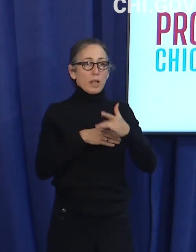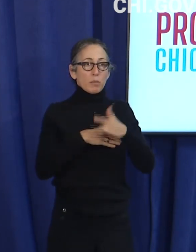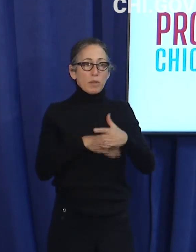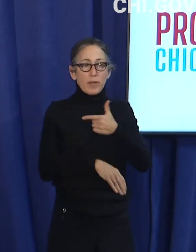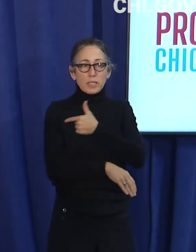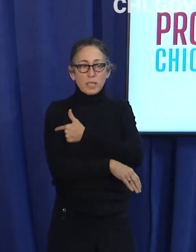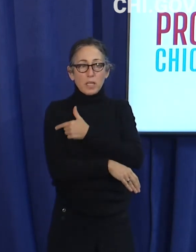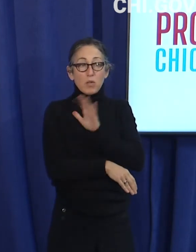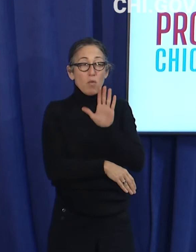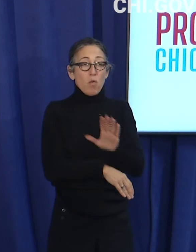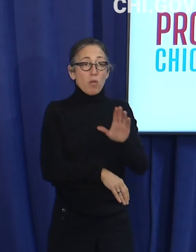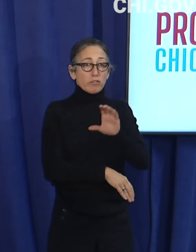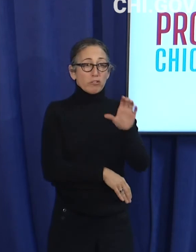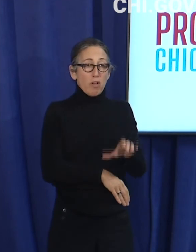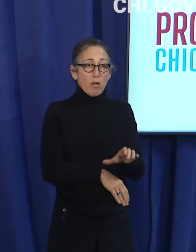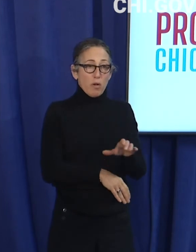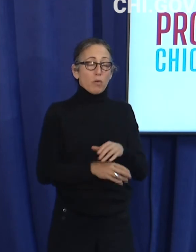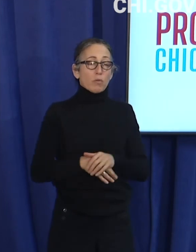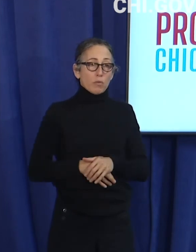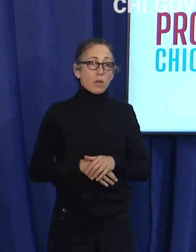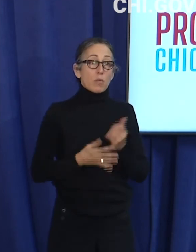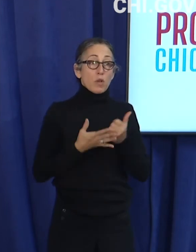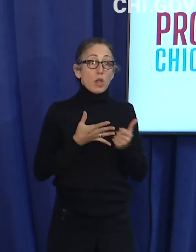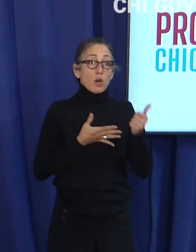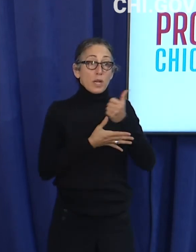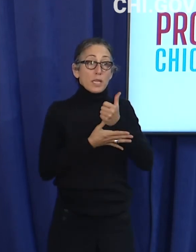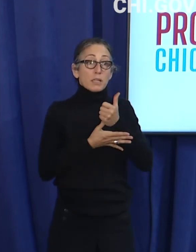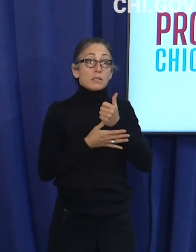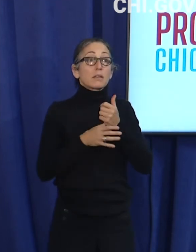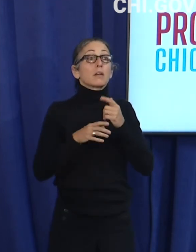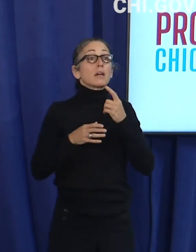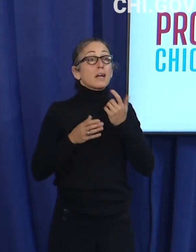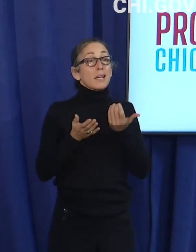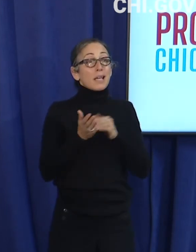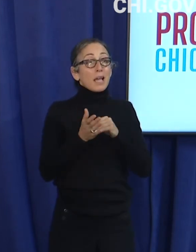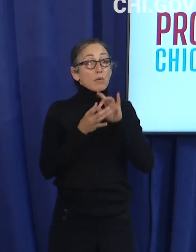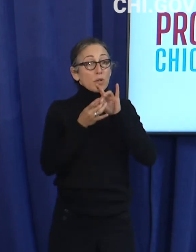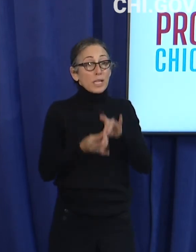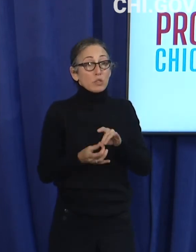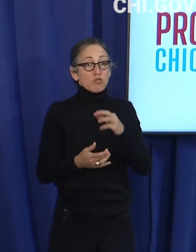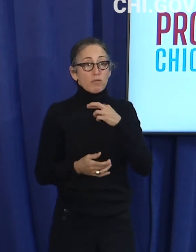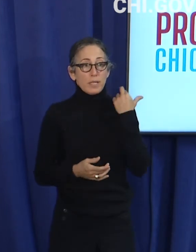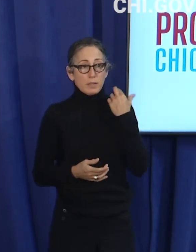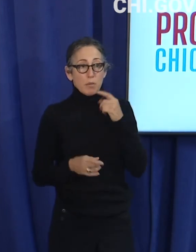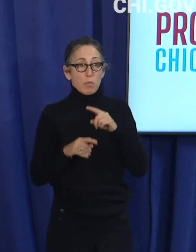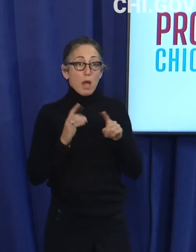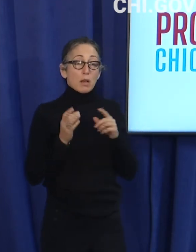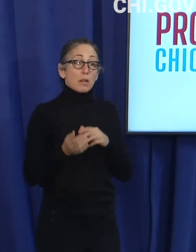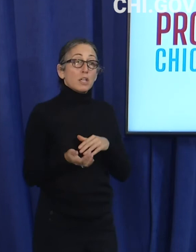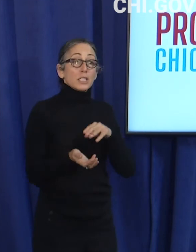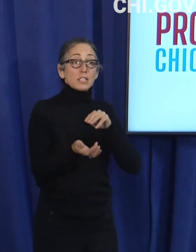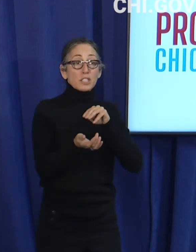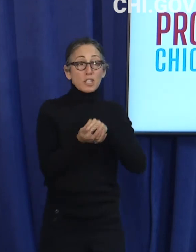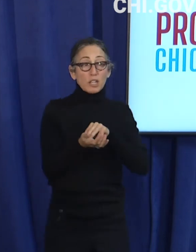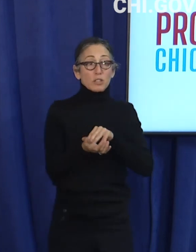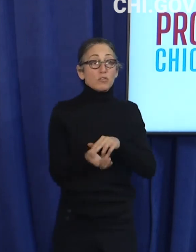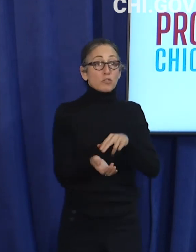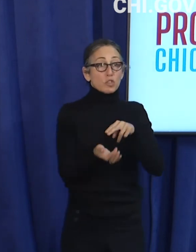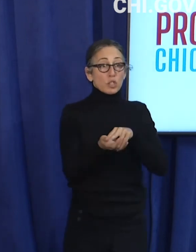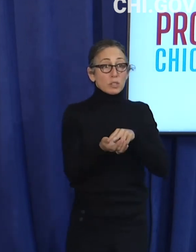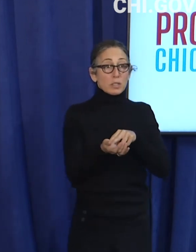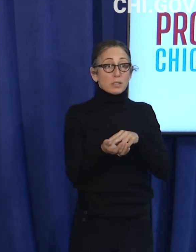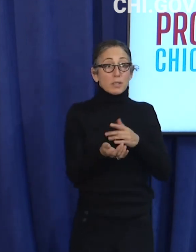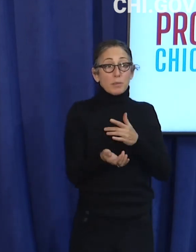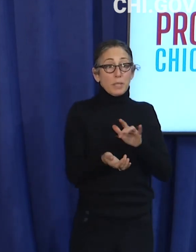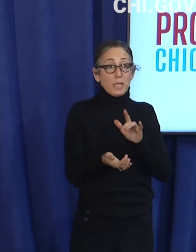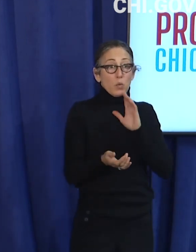throughout Chicago. It will be prioritized based on risk, but we've seen that essential workers, for example, are more likely to live in